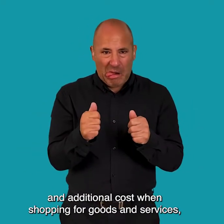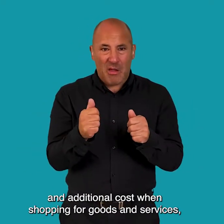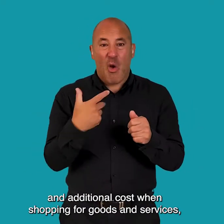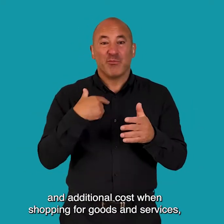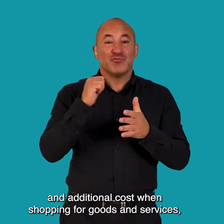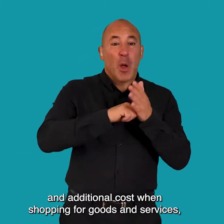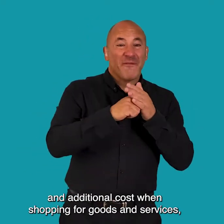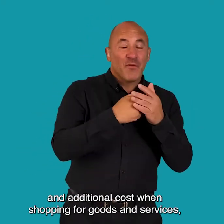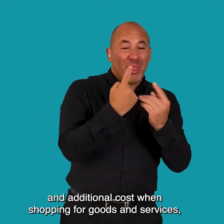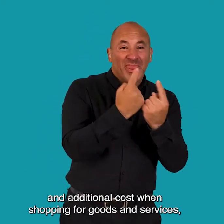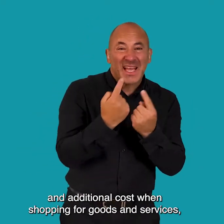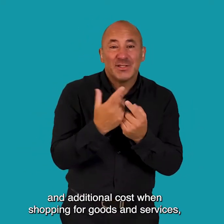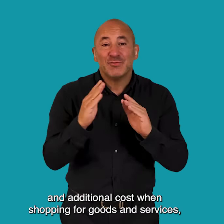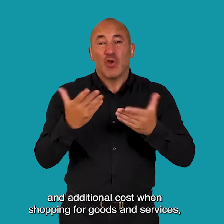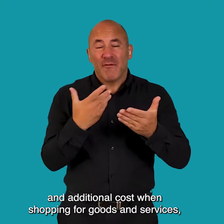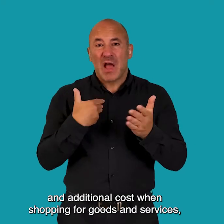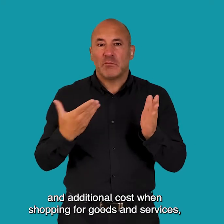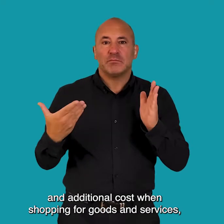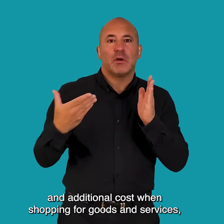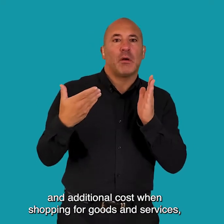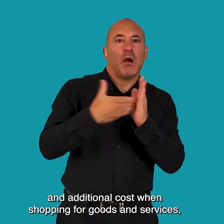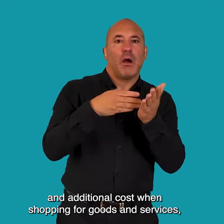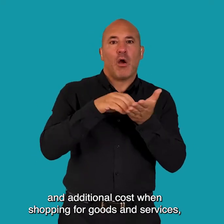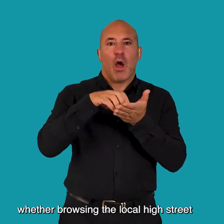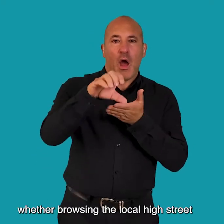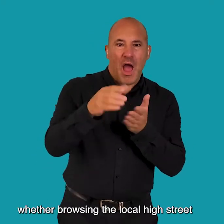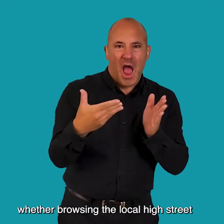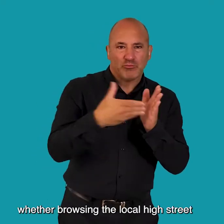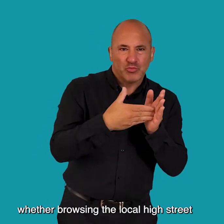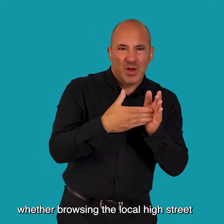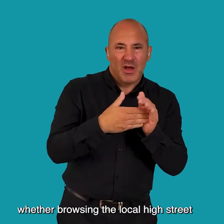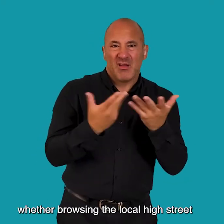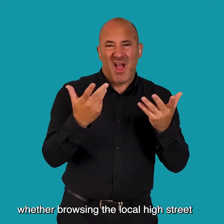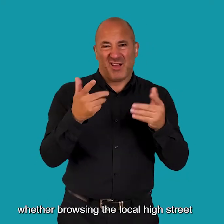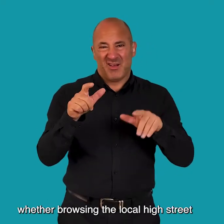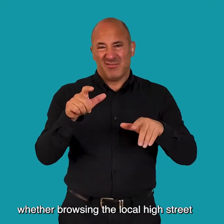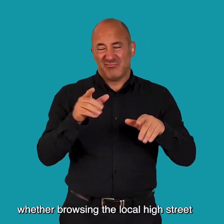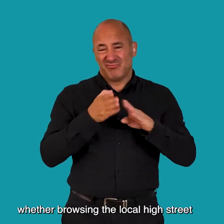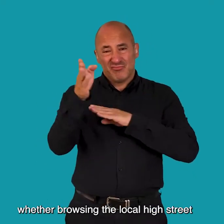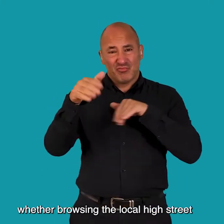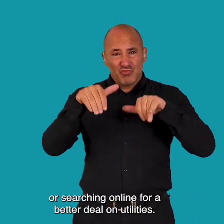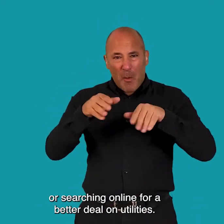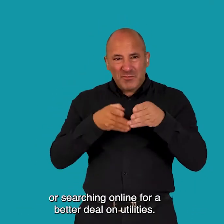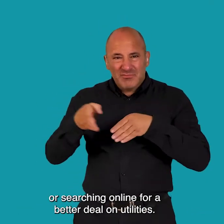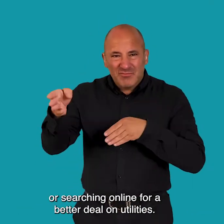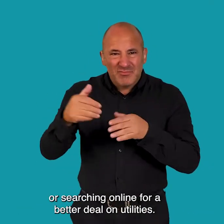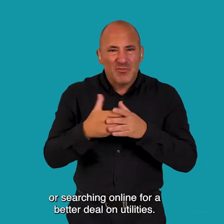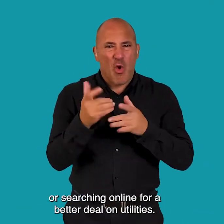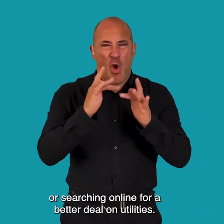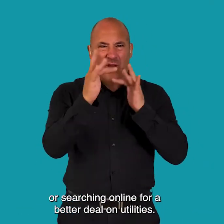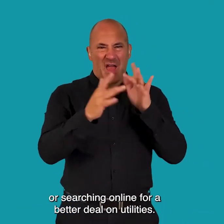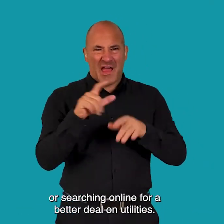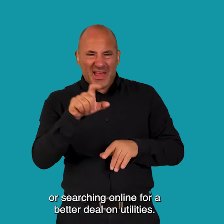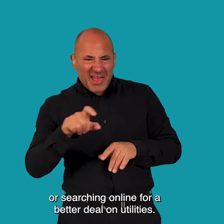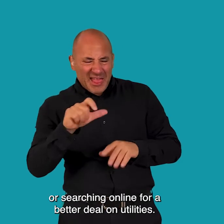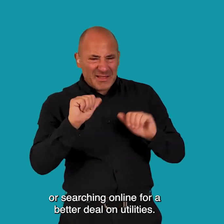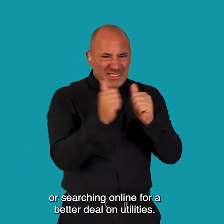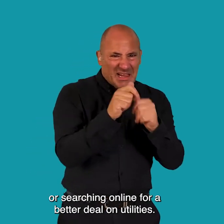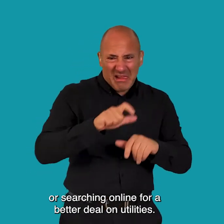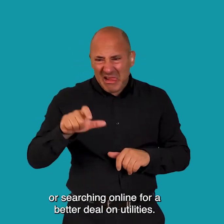additional cost when shopping for goods and services, whether browsing the local high street or searching online for a better deal on